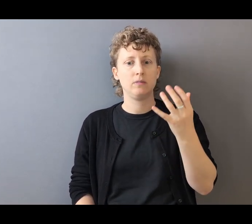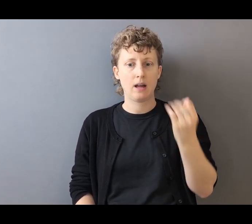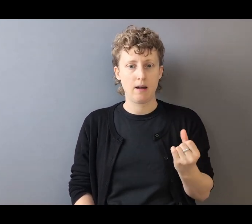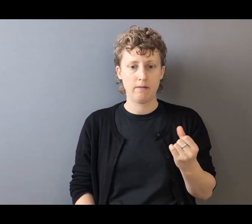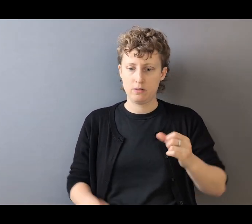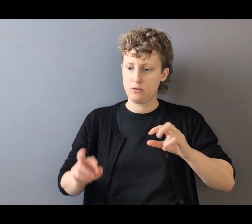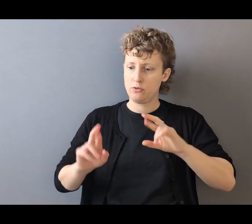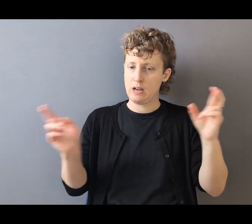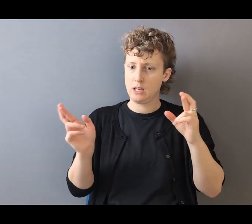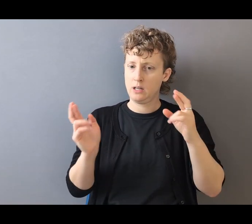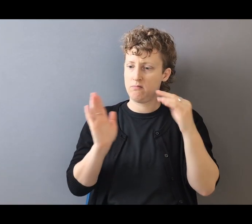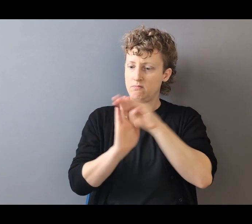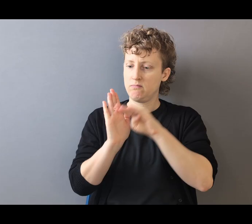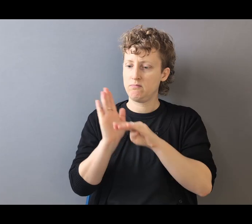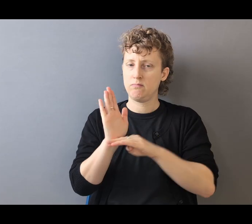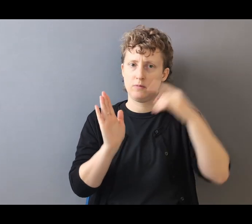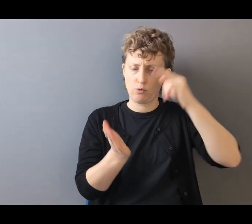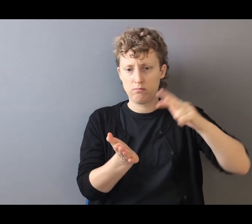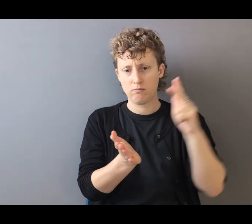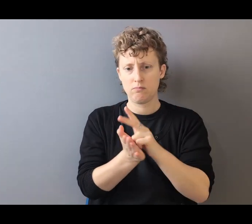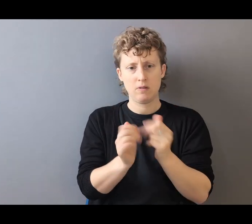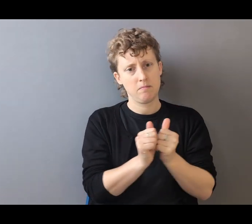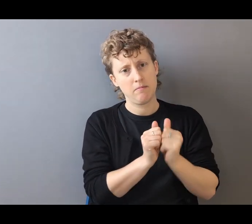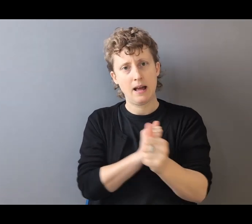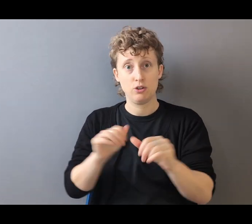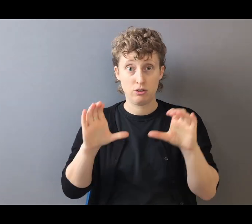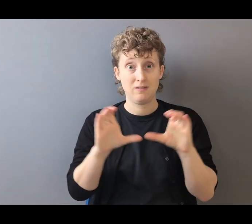the certificate, but it's a missing to have